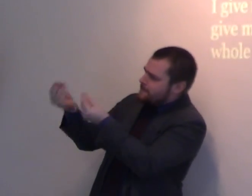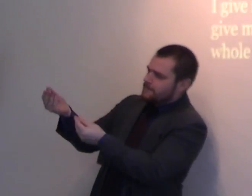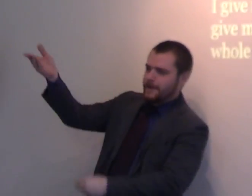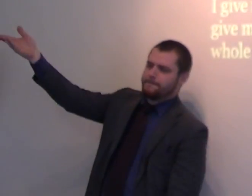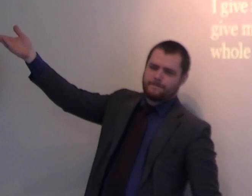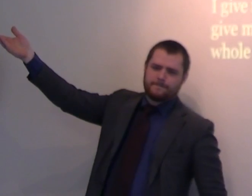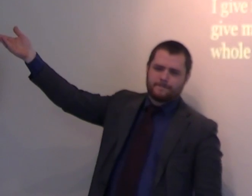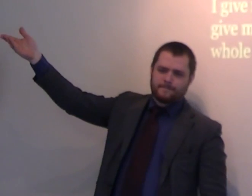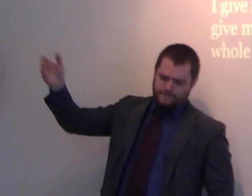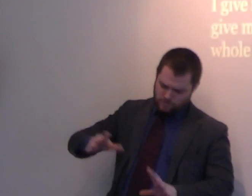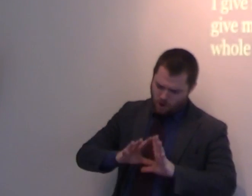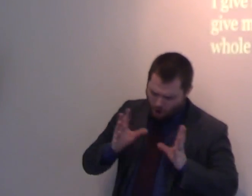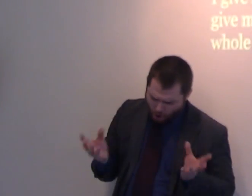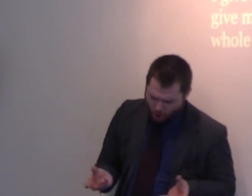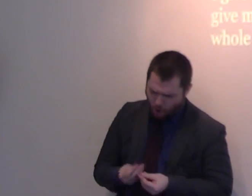I give my whole life to Christ.